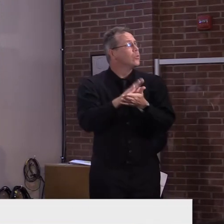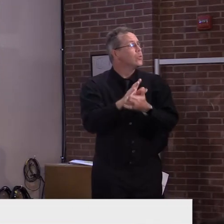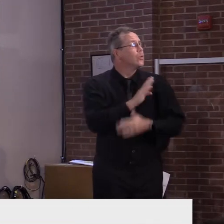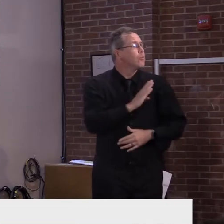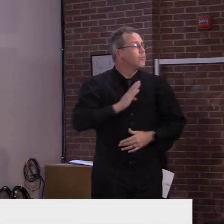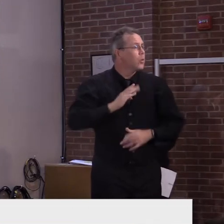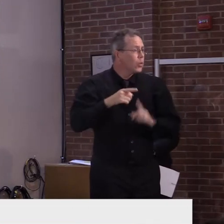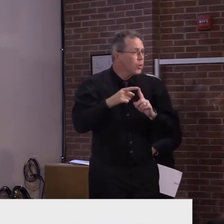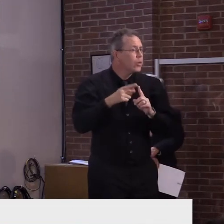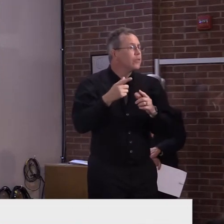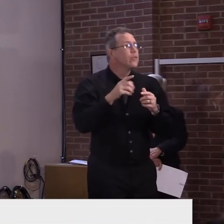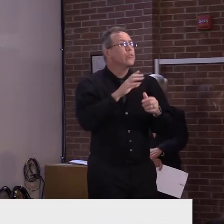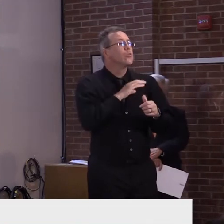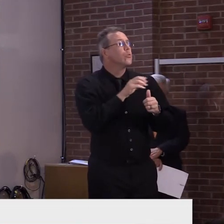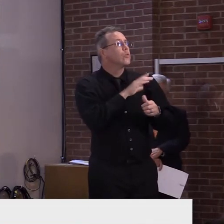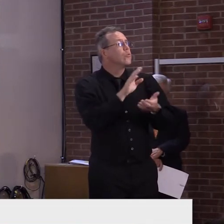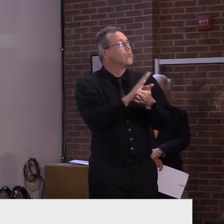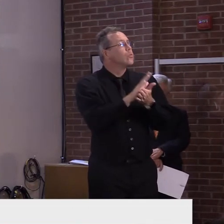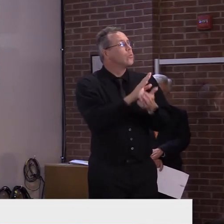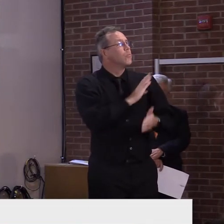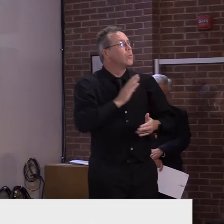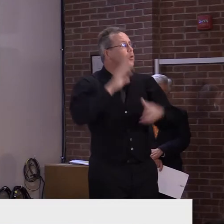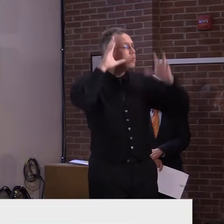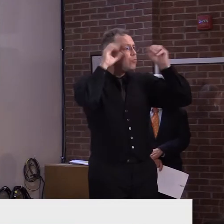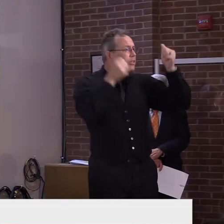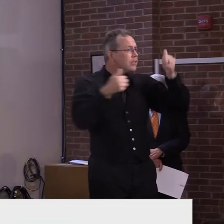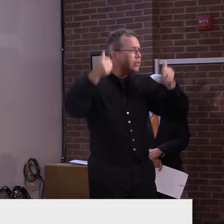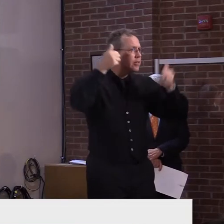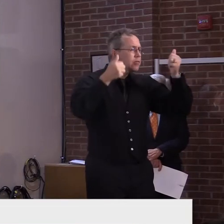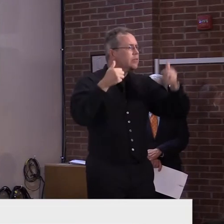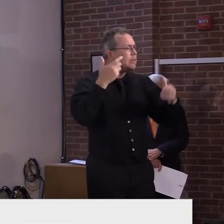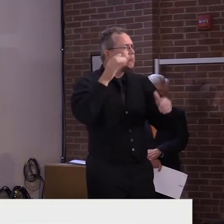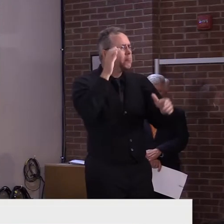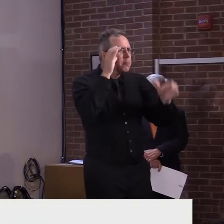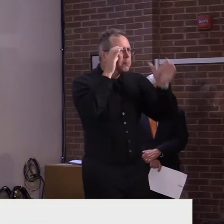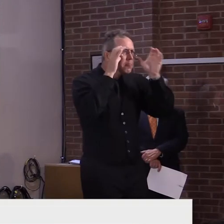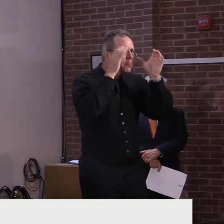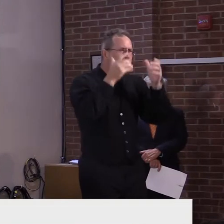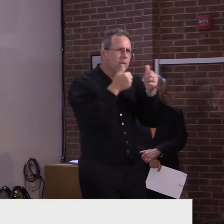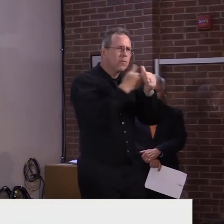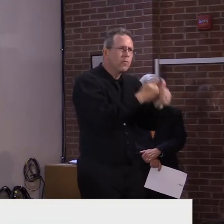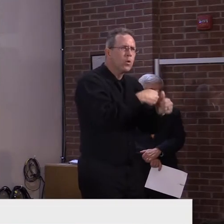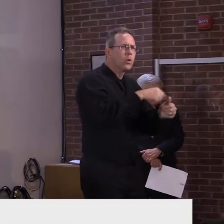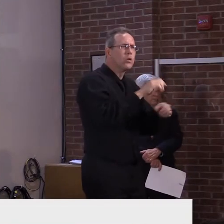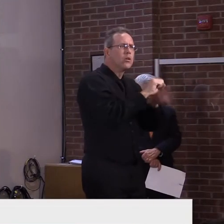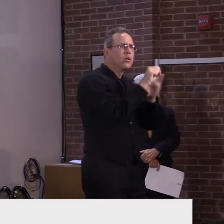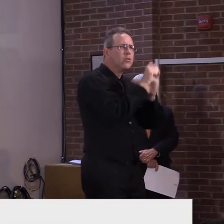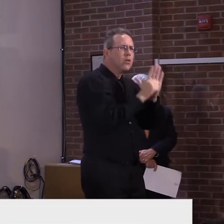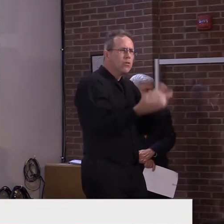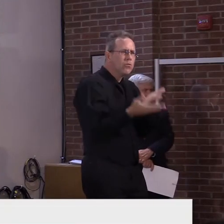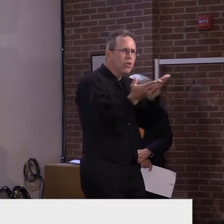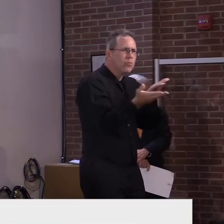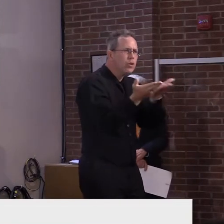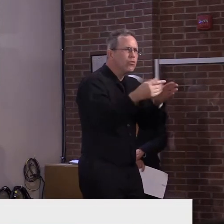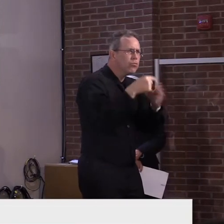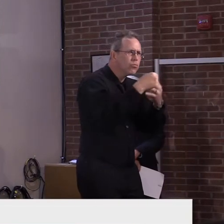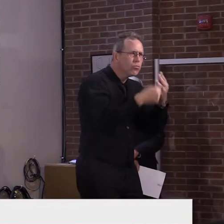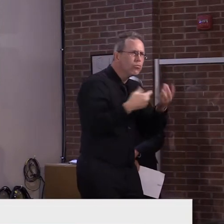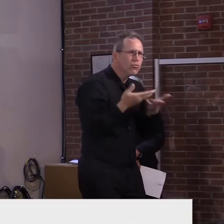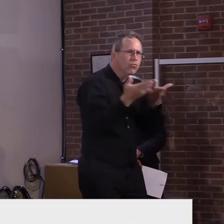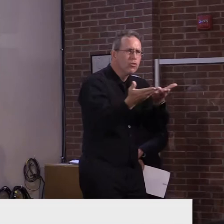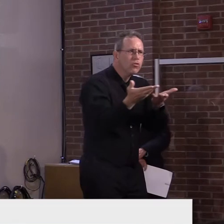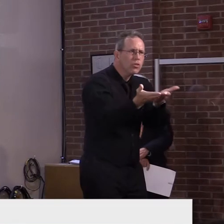simply doing what the state, at my direction, is recommending. The